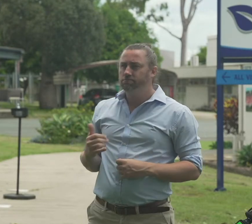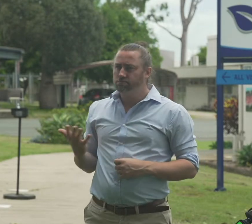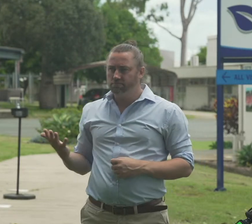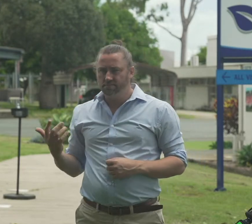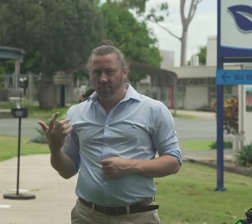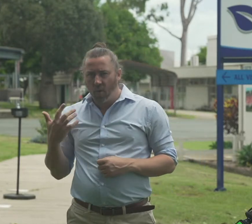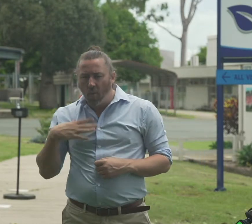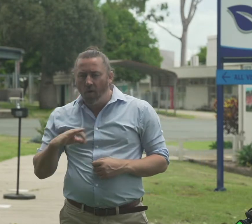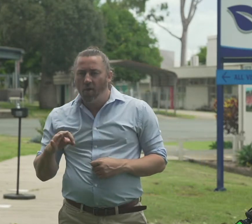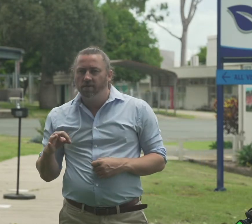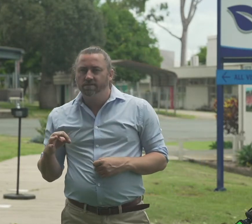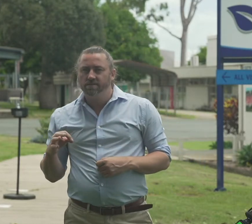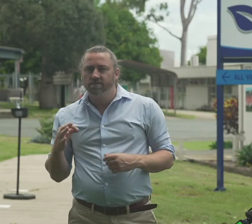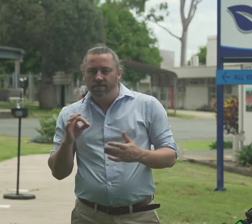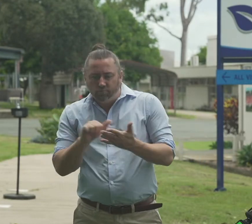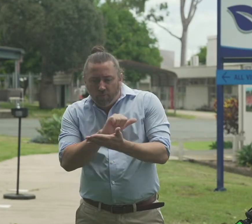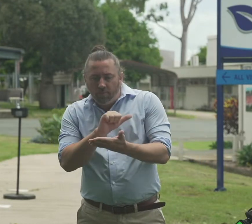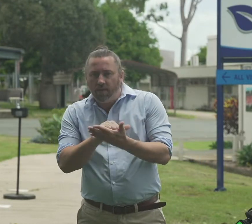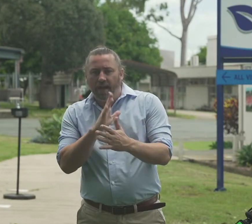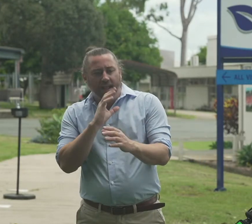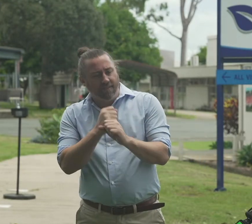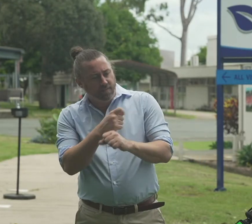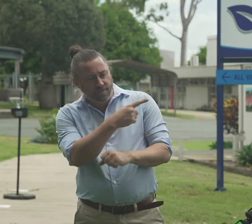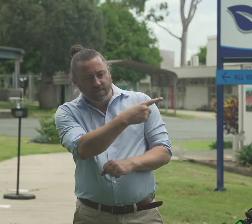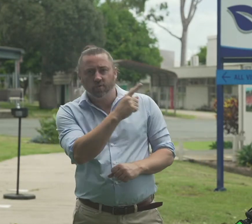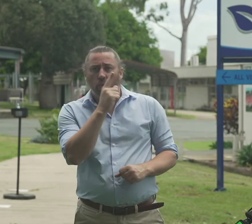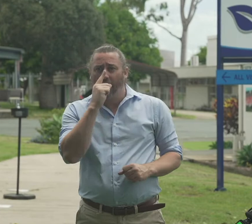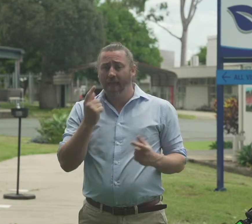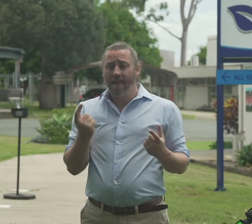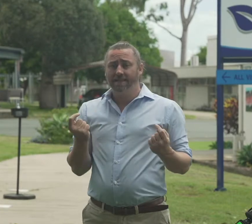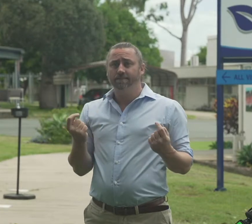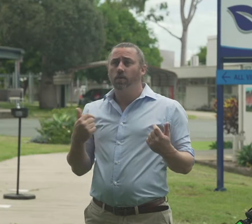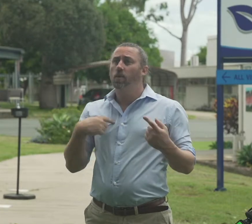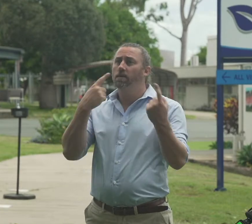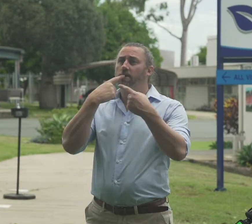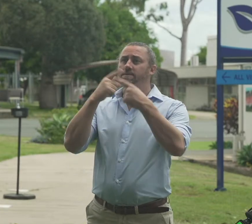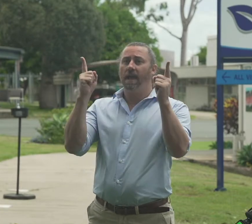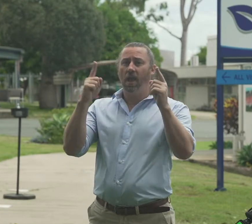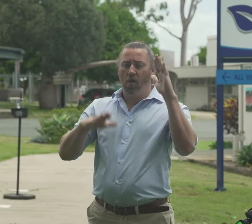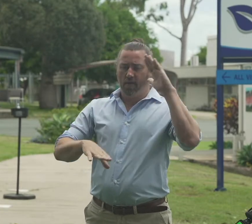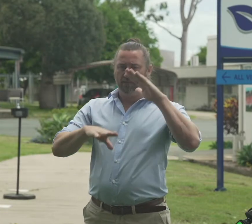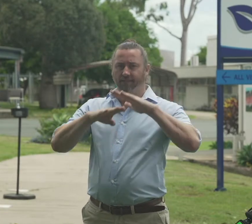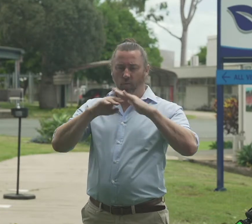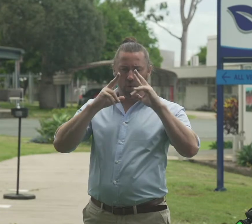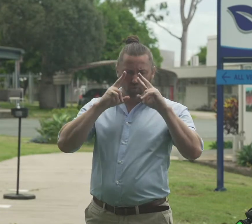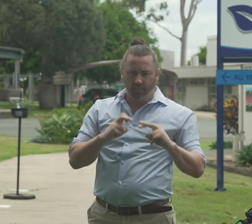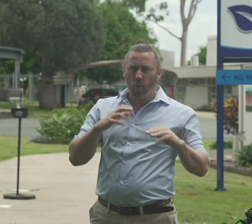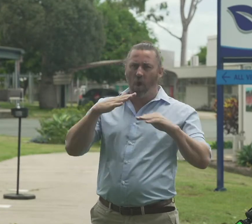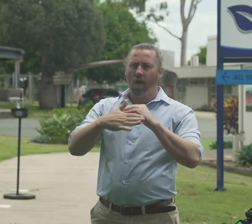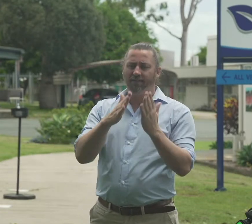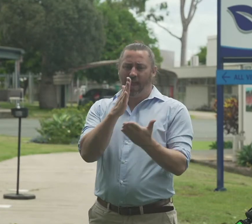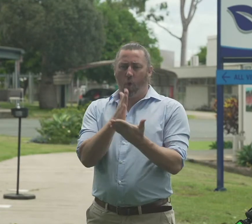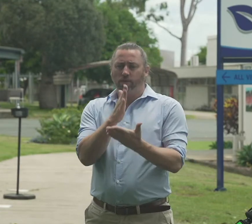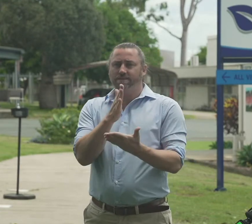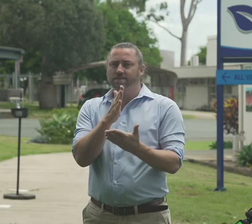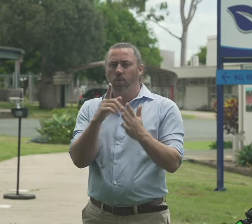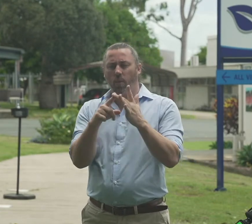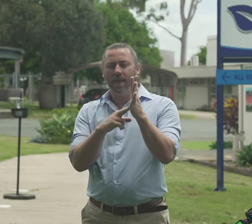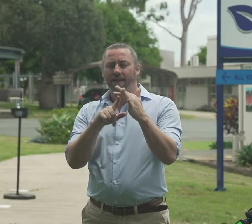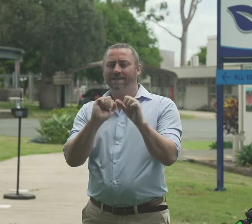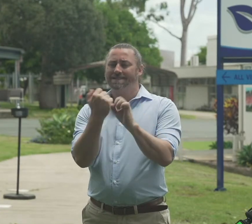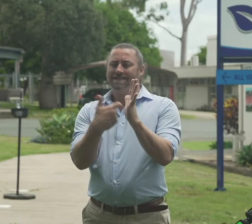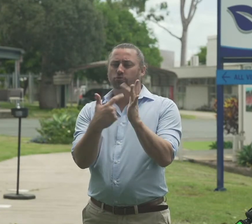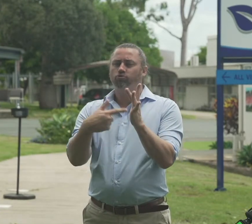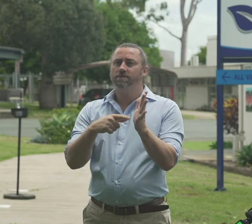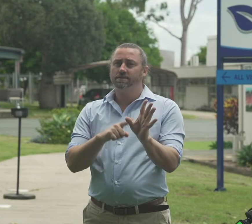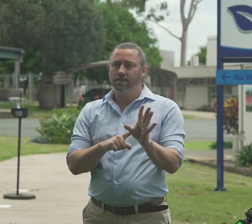Why is it not appropriate for the government to simply put the matter to bed by announcing a widespread review into integrity? Well, because I said yesterday, we